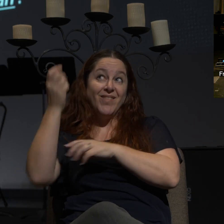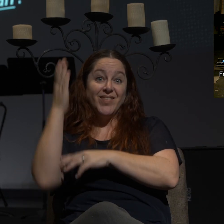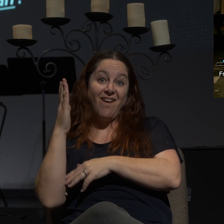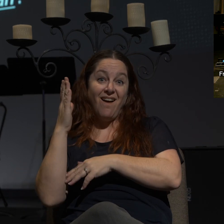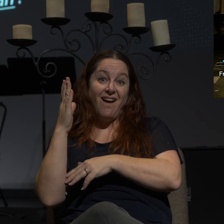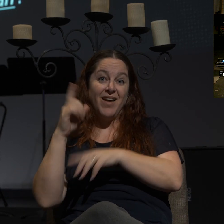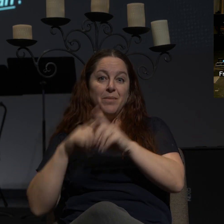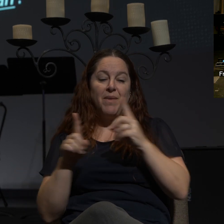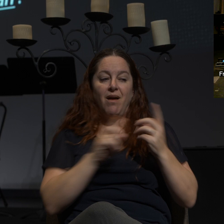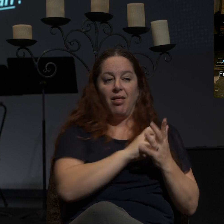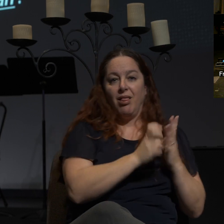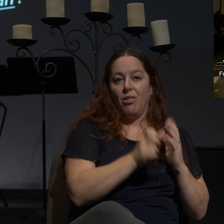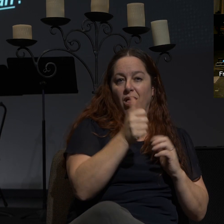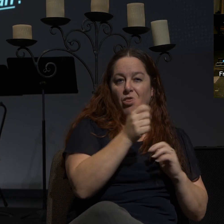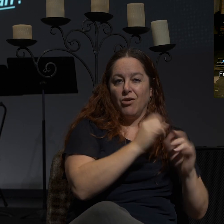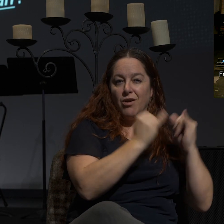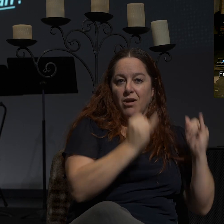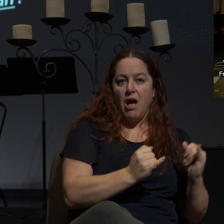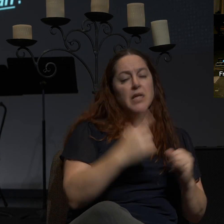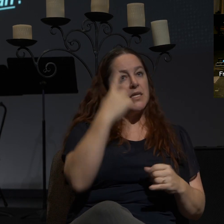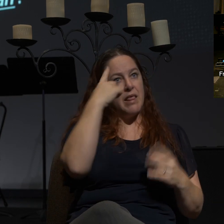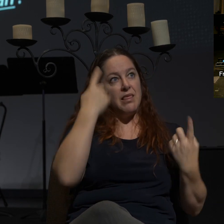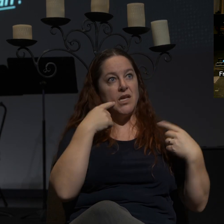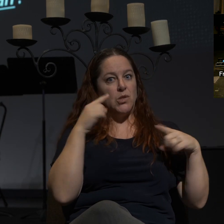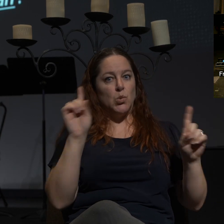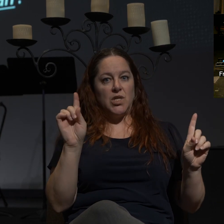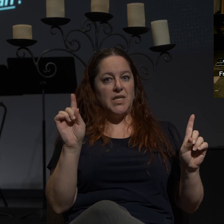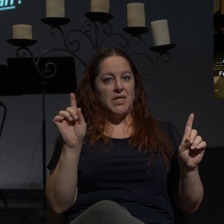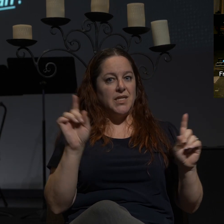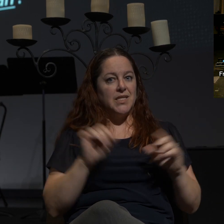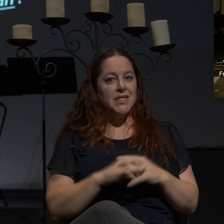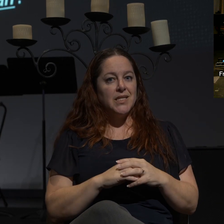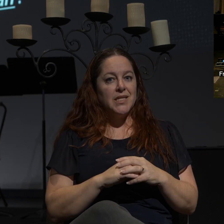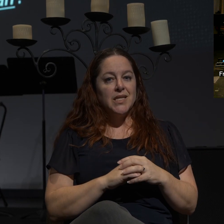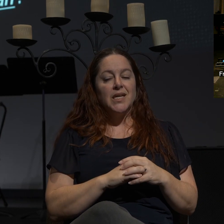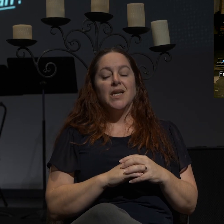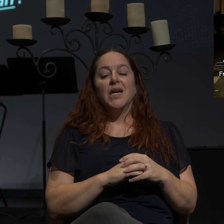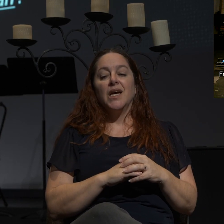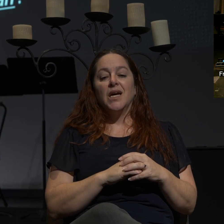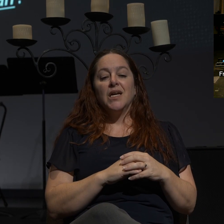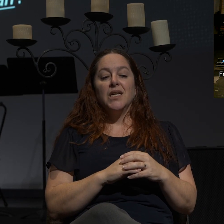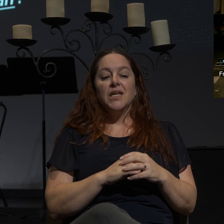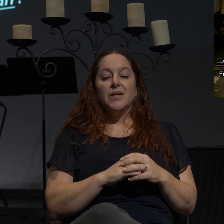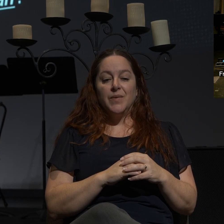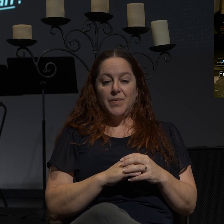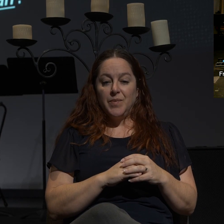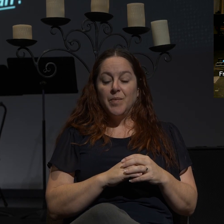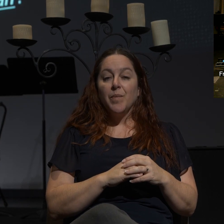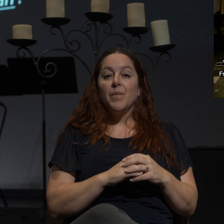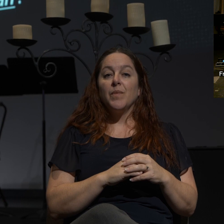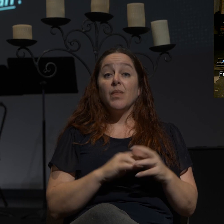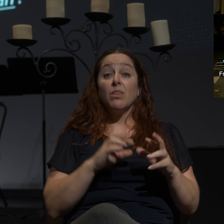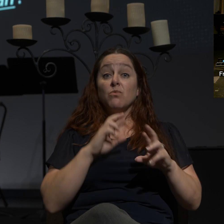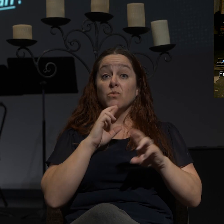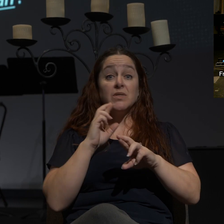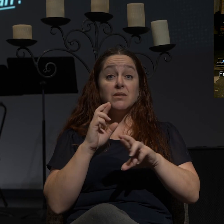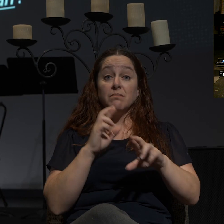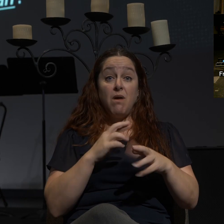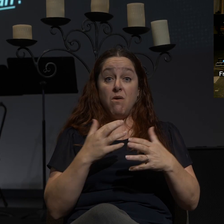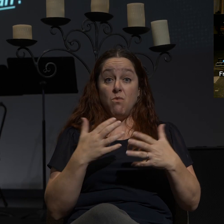other gods. And they think it's working. And so the response is that by going through